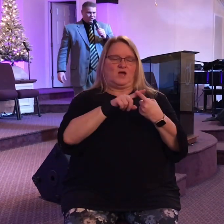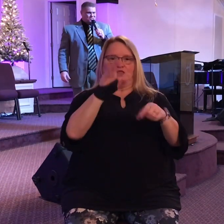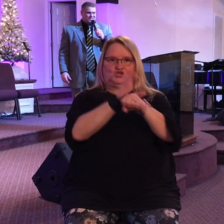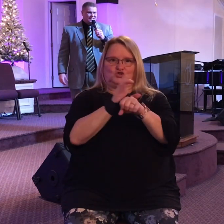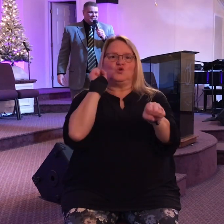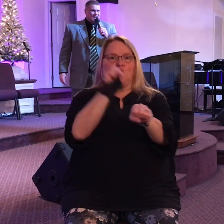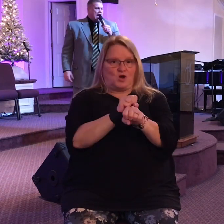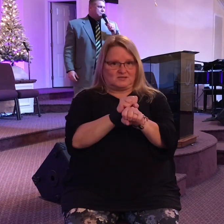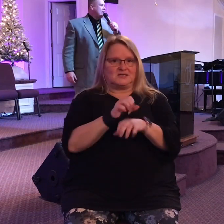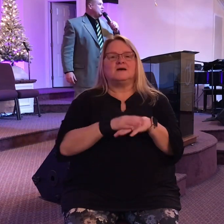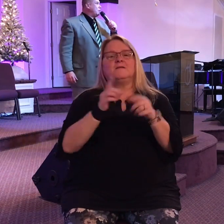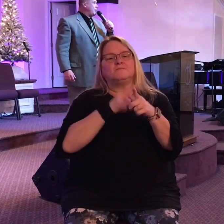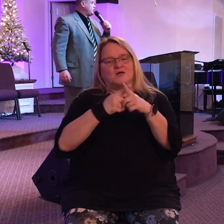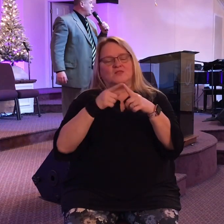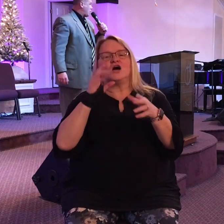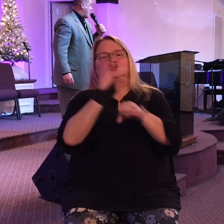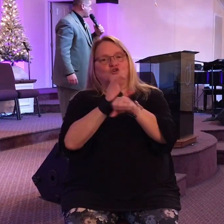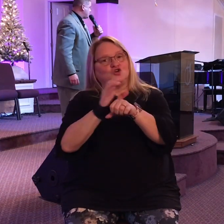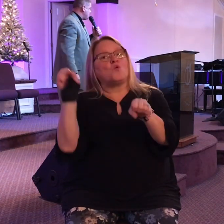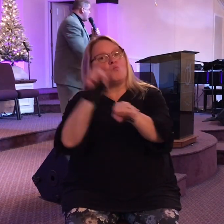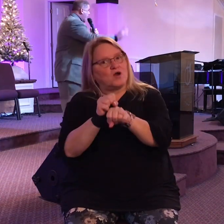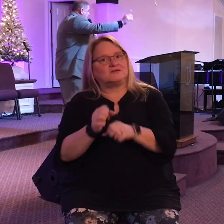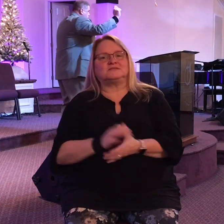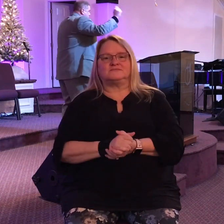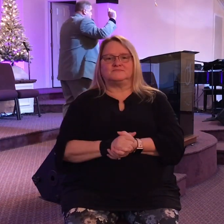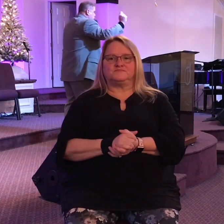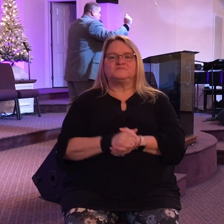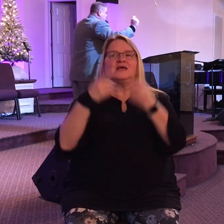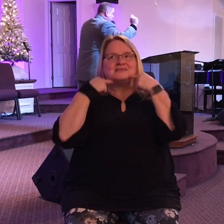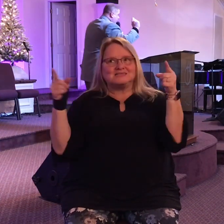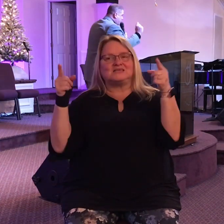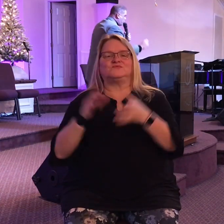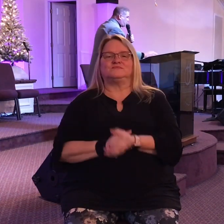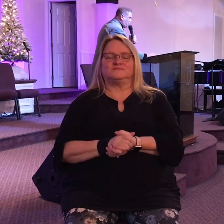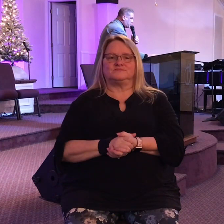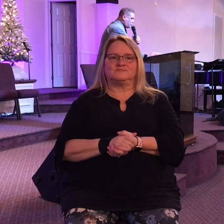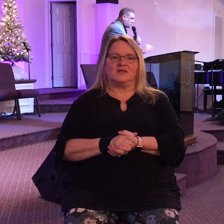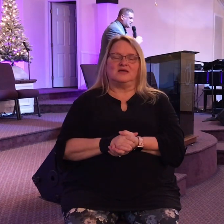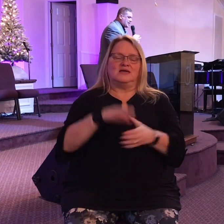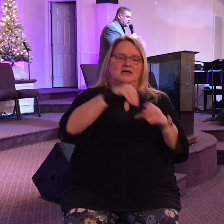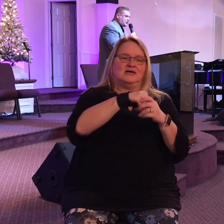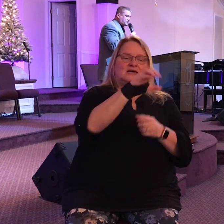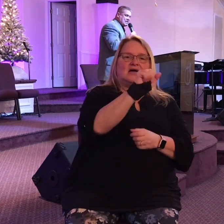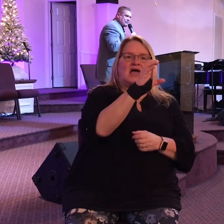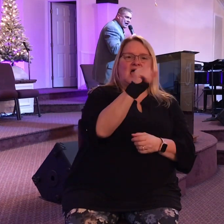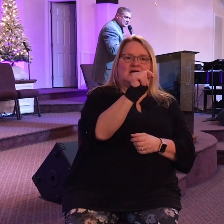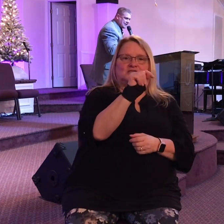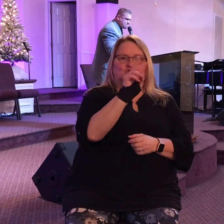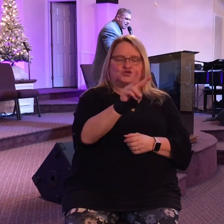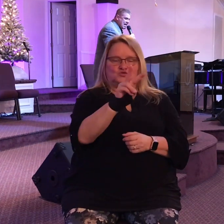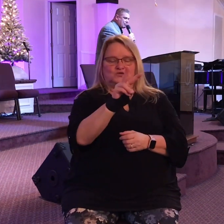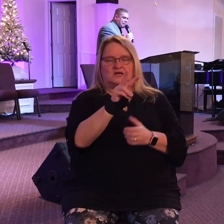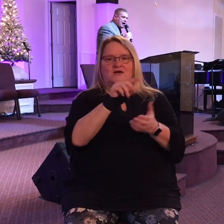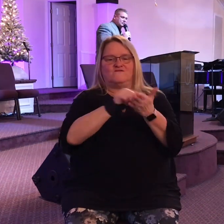church works. I'm telling you, when we do it right, Acts chapter 2, beginning with verse 42, says they continued